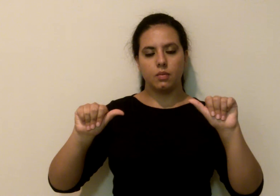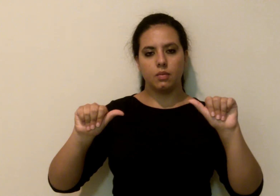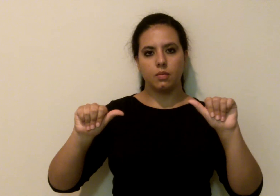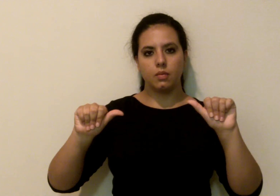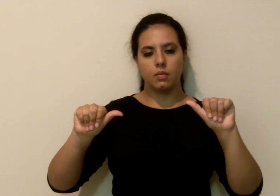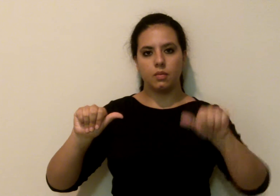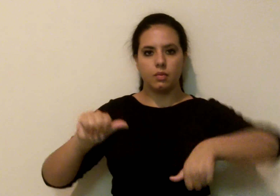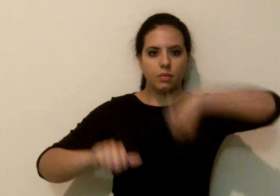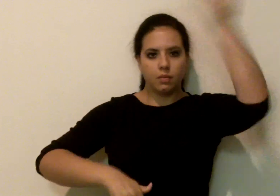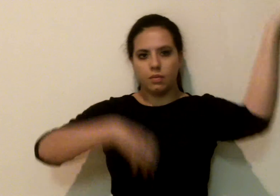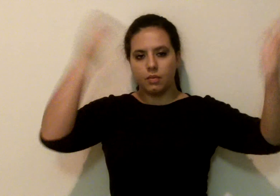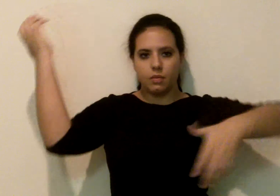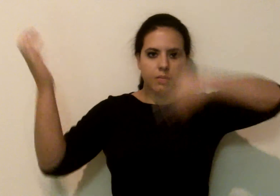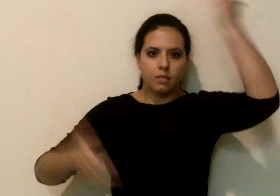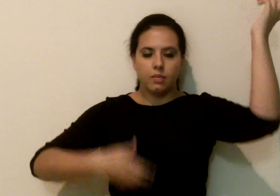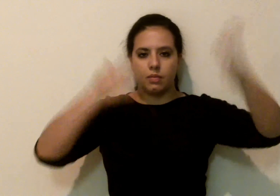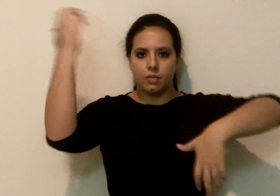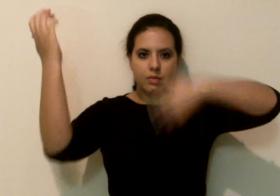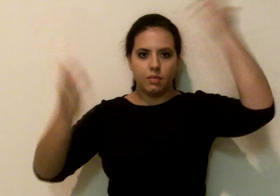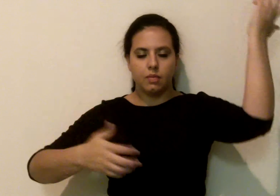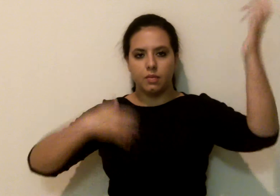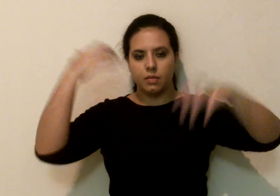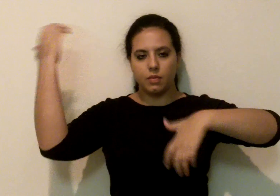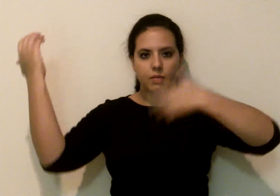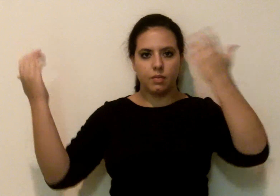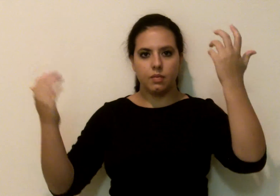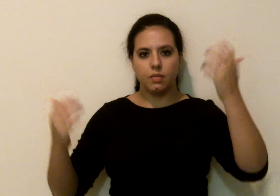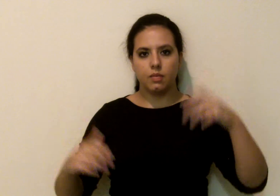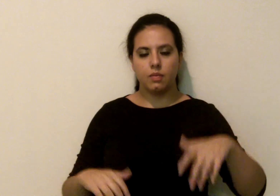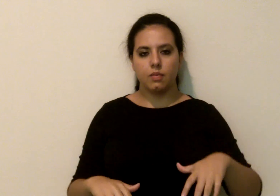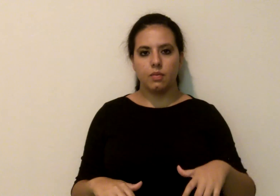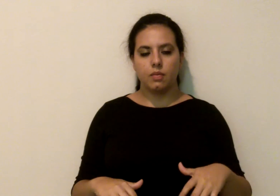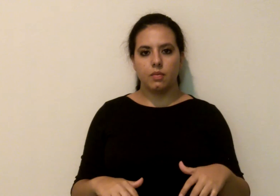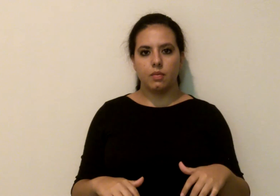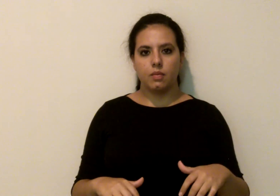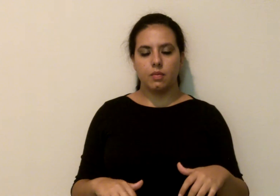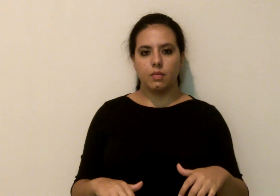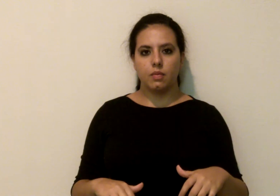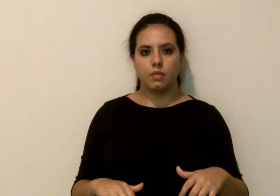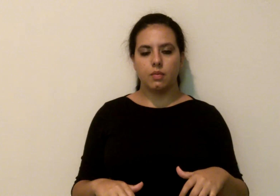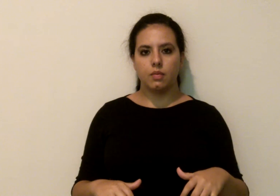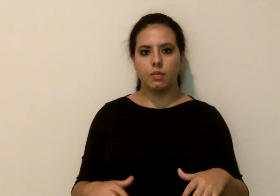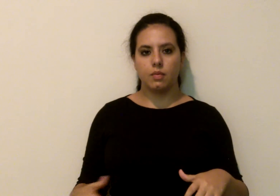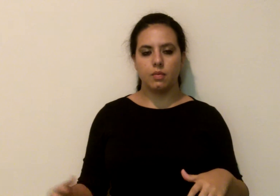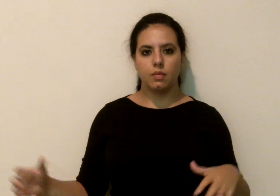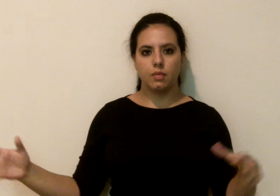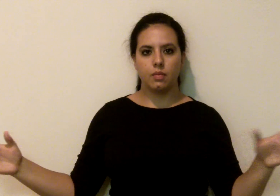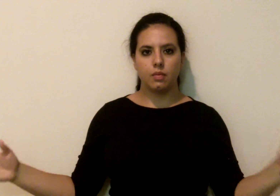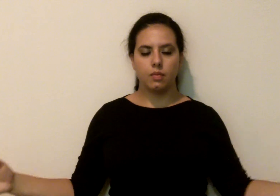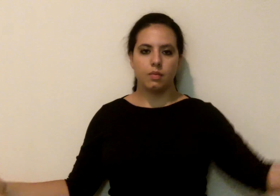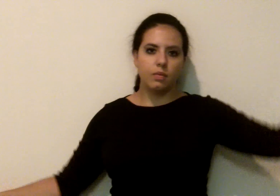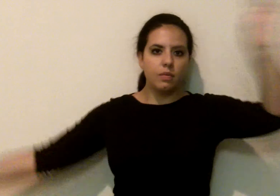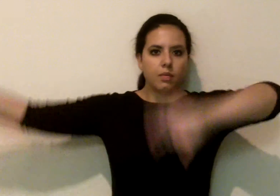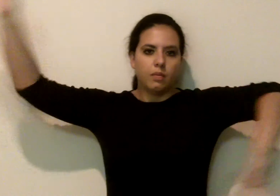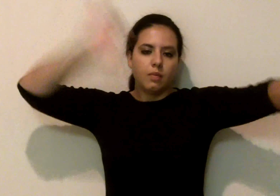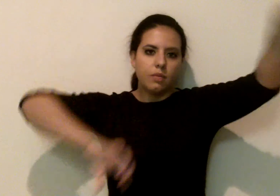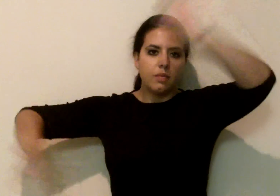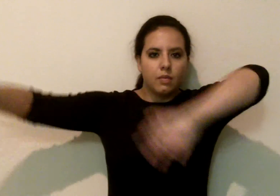have people just throwing their beakers everywhere, and then I have people who are taking beakers from all over the place and pouring them